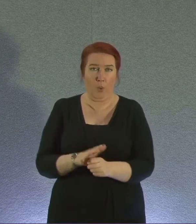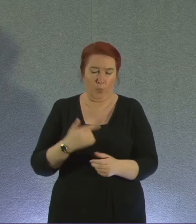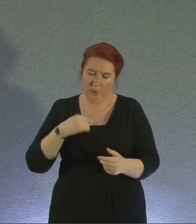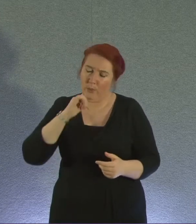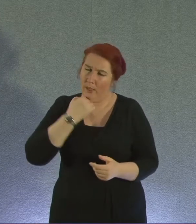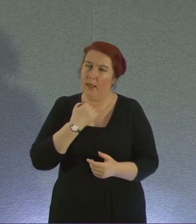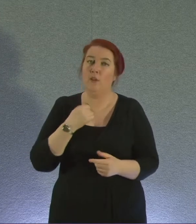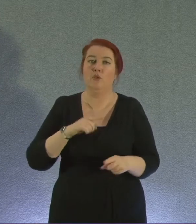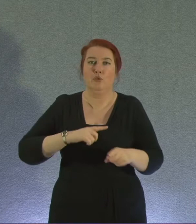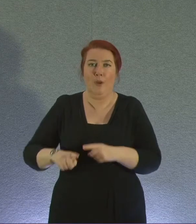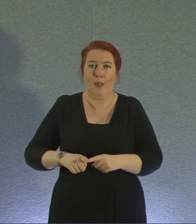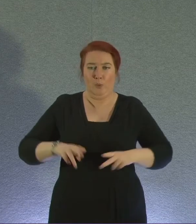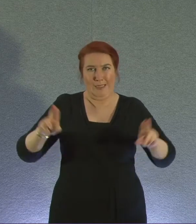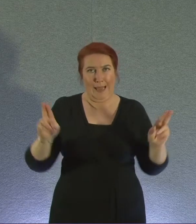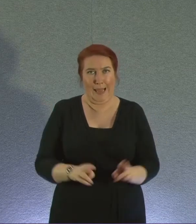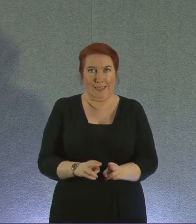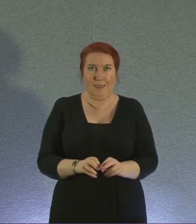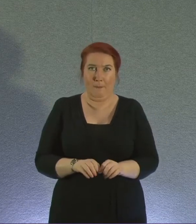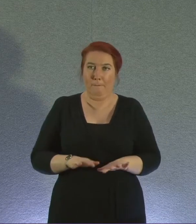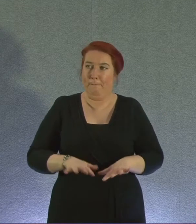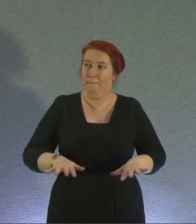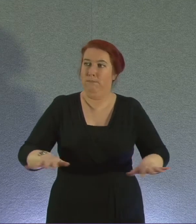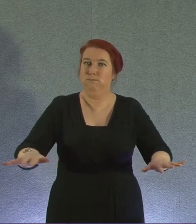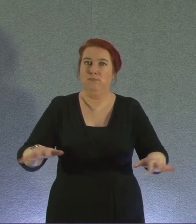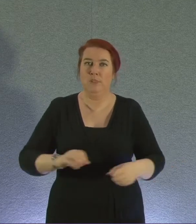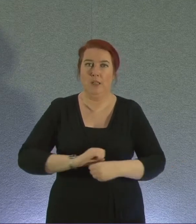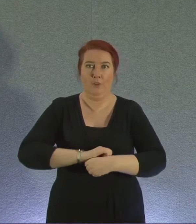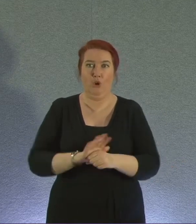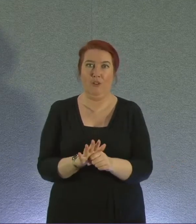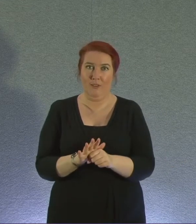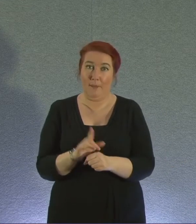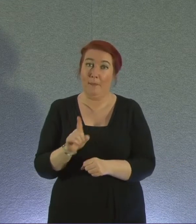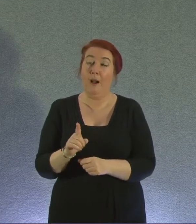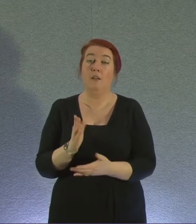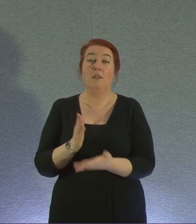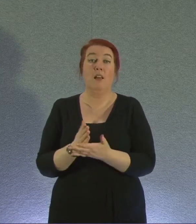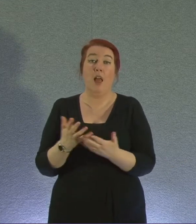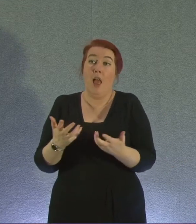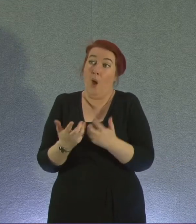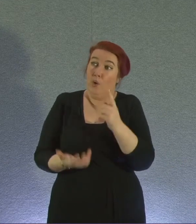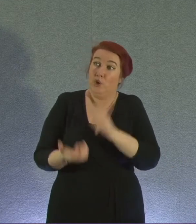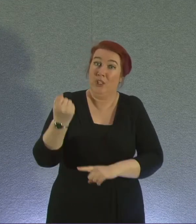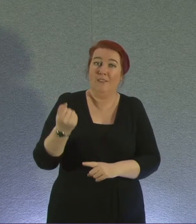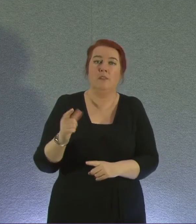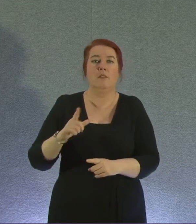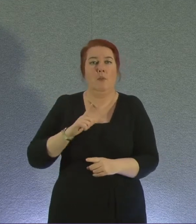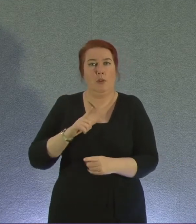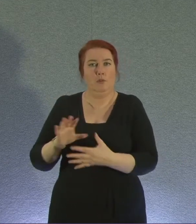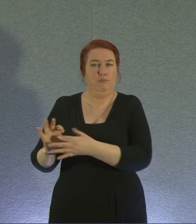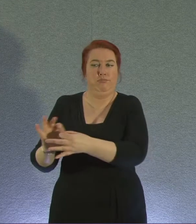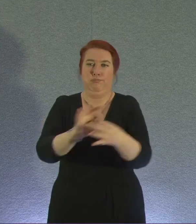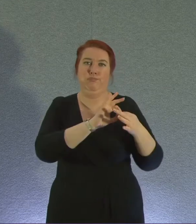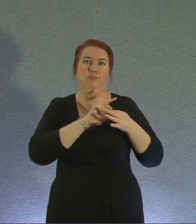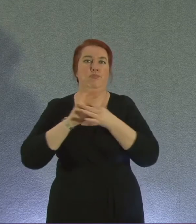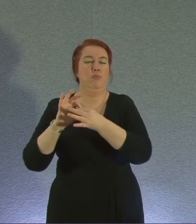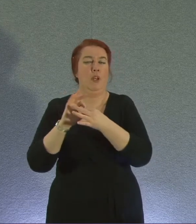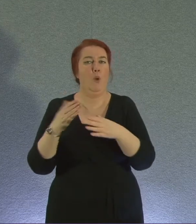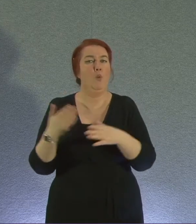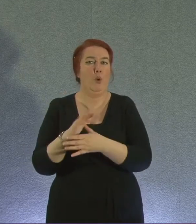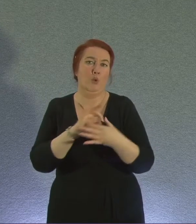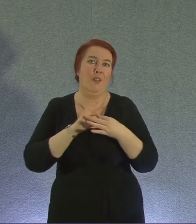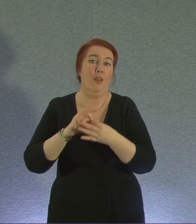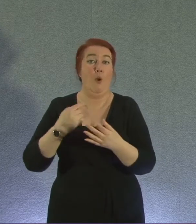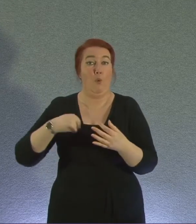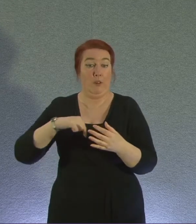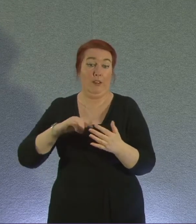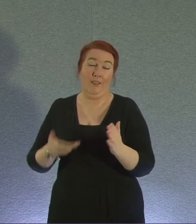limit the transmission of the viruses. But in the end, it will be collective action that makes the difference. And we have added to that collective